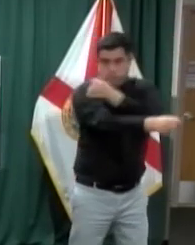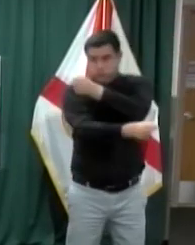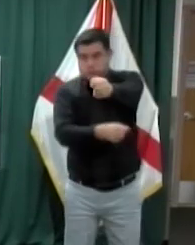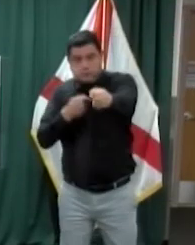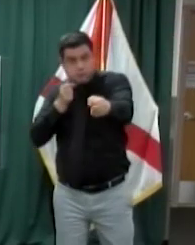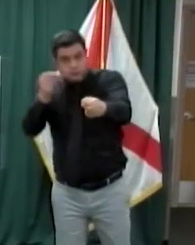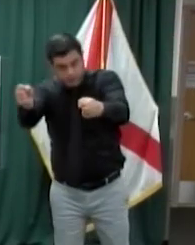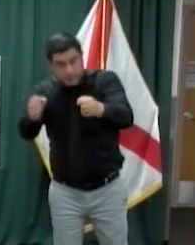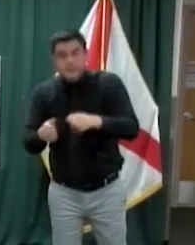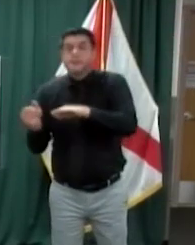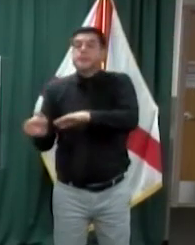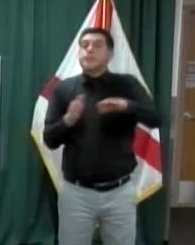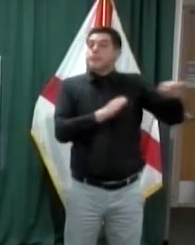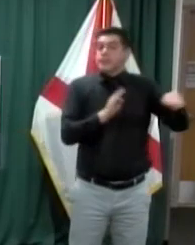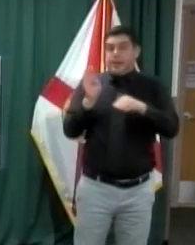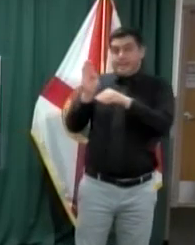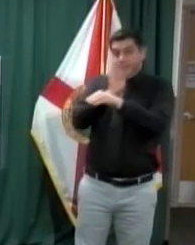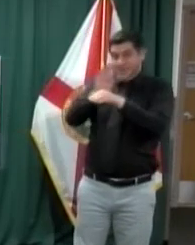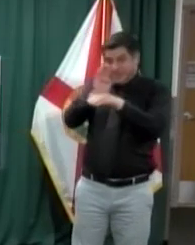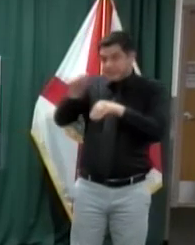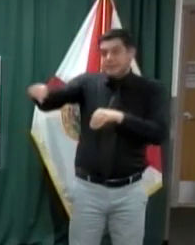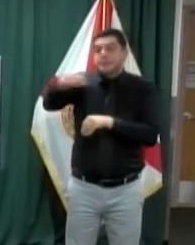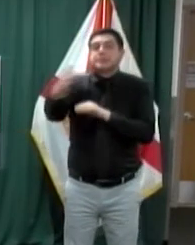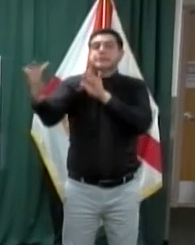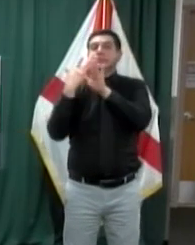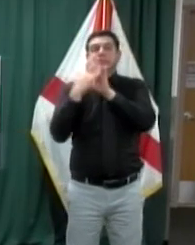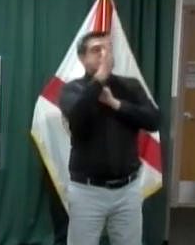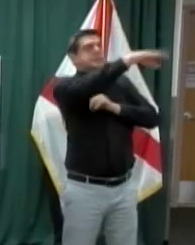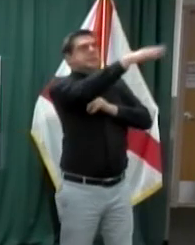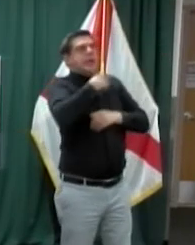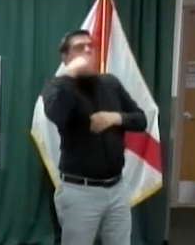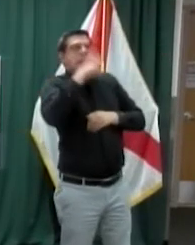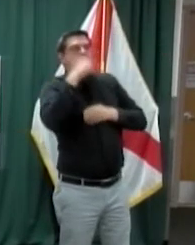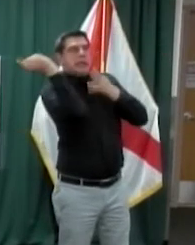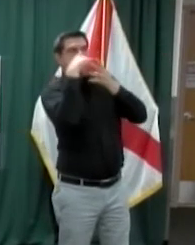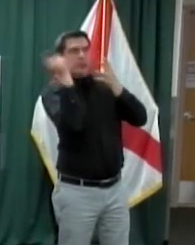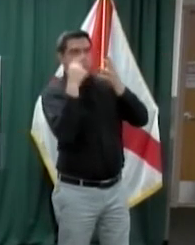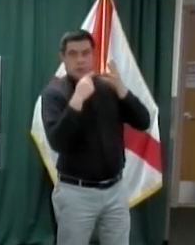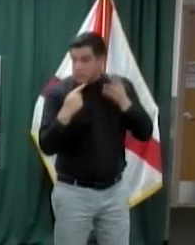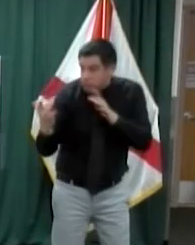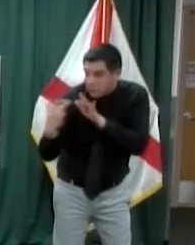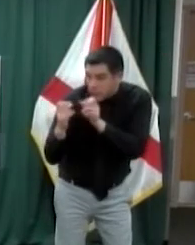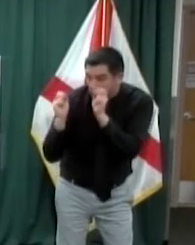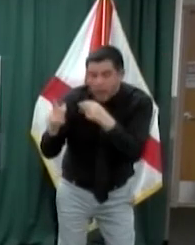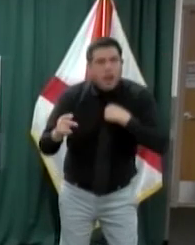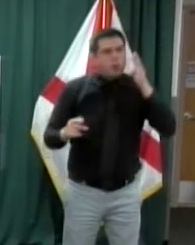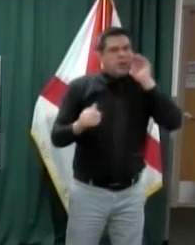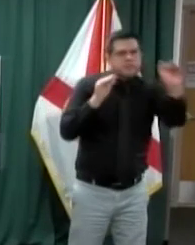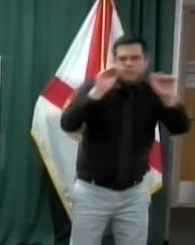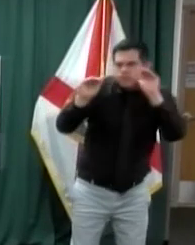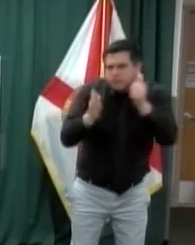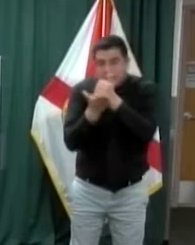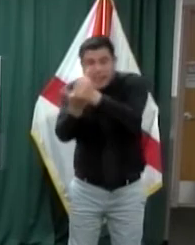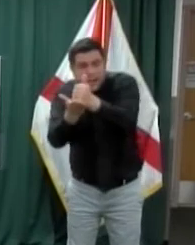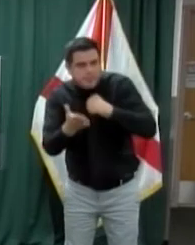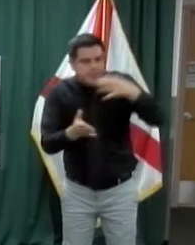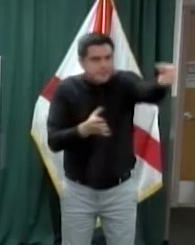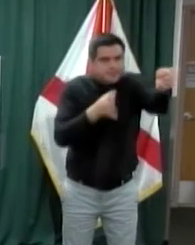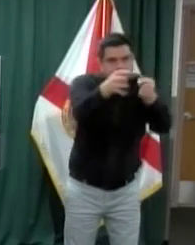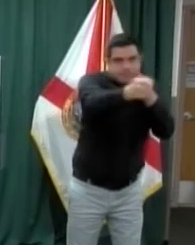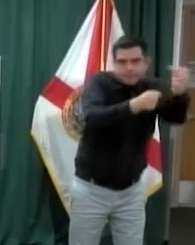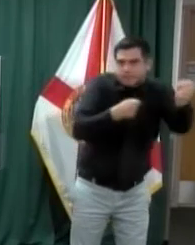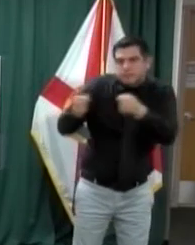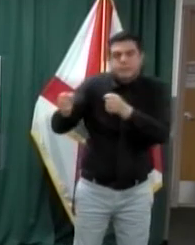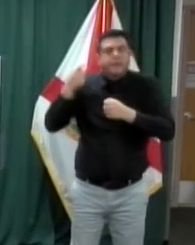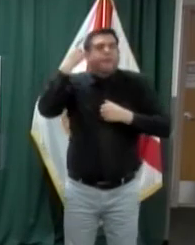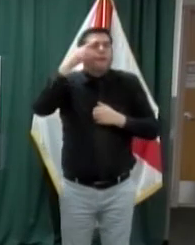seeking assistance during this time. We do have many businesses that are recruiting to support humanitarian and all kinds of